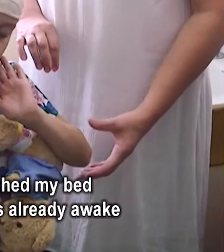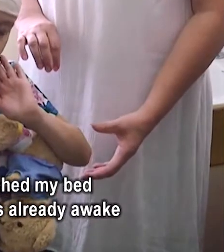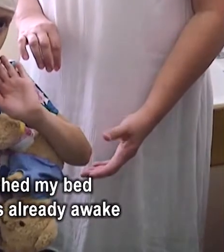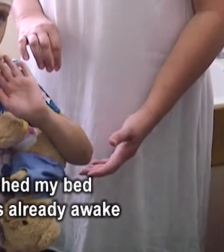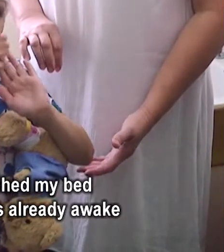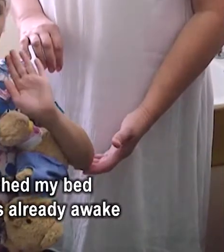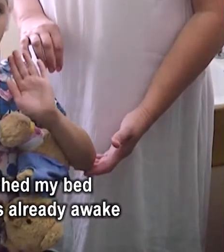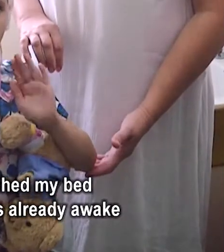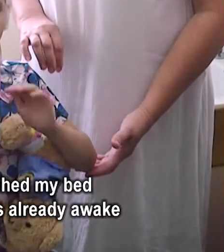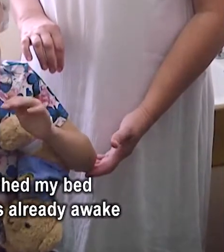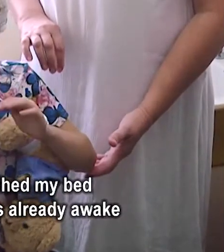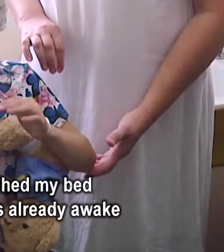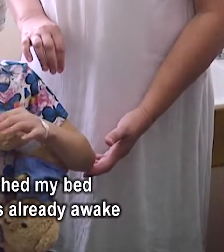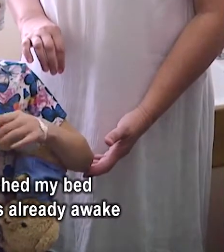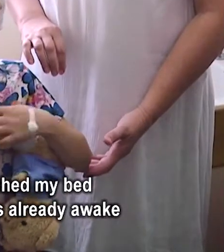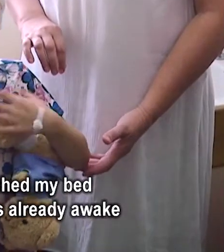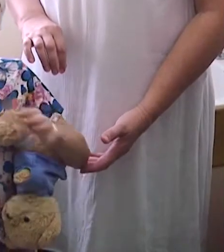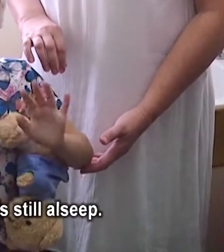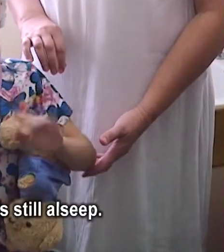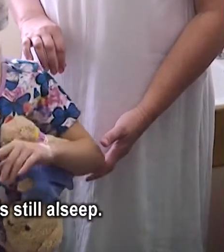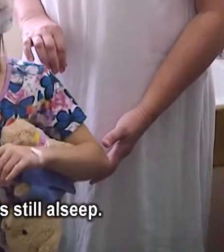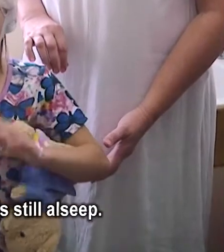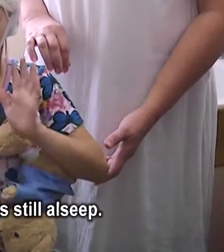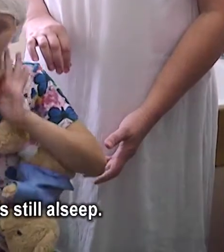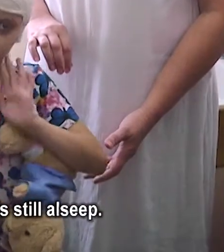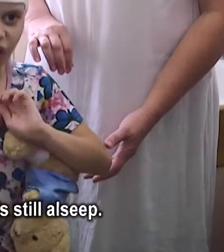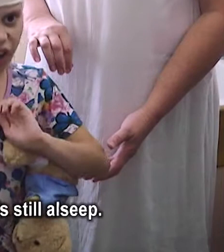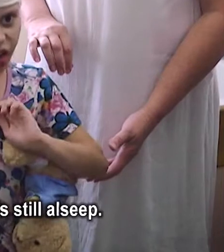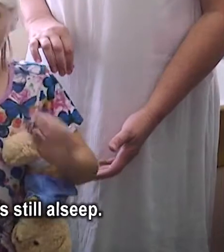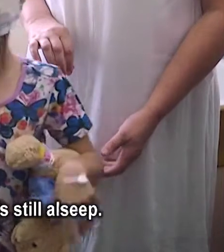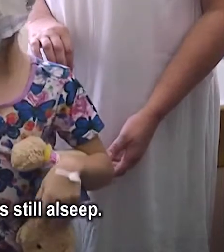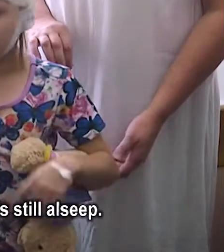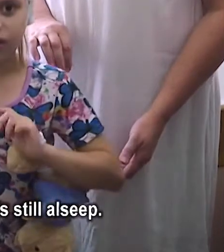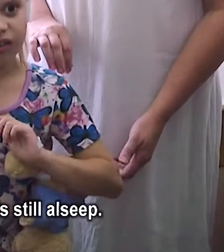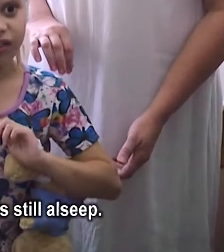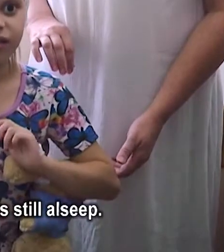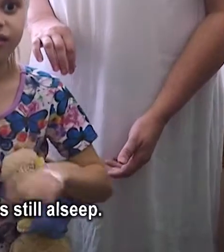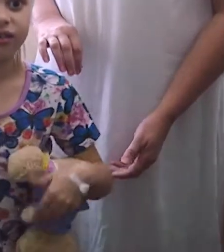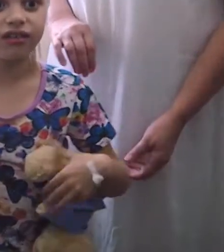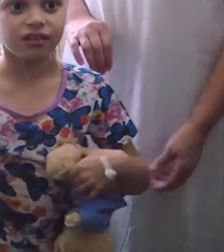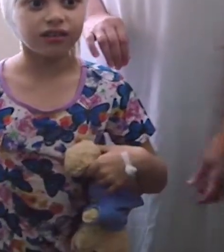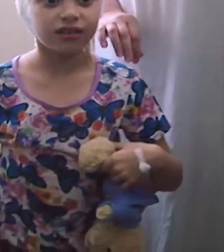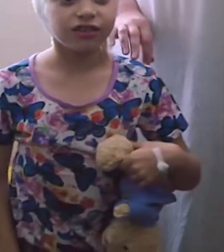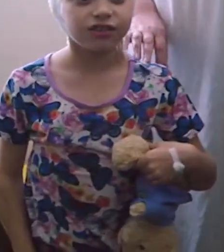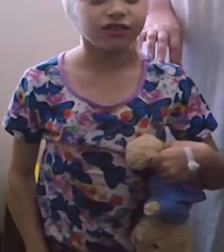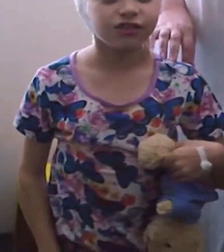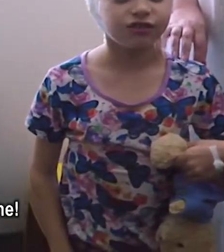While they pushed my bed into the ward, I was already awake, but my brother is still asleep.